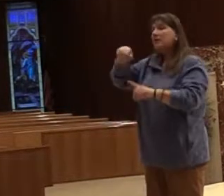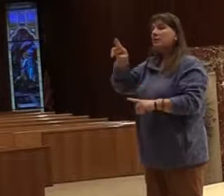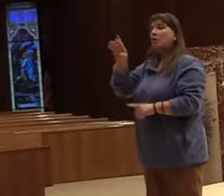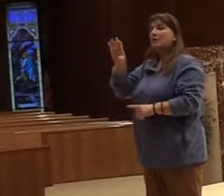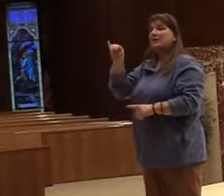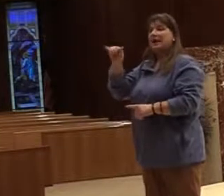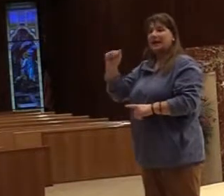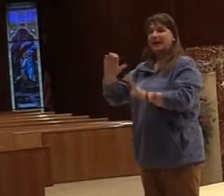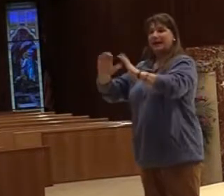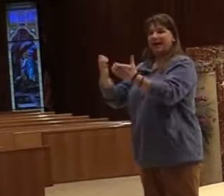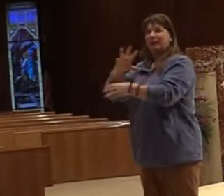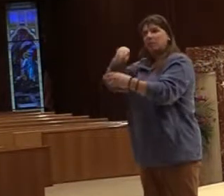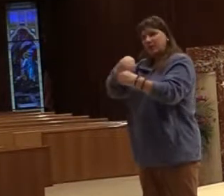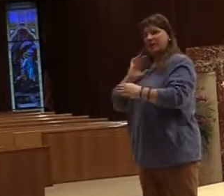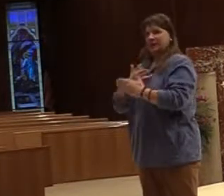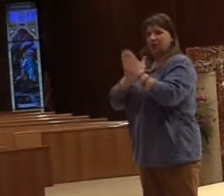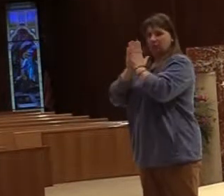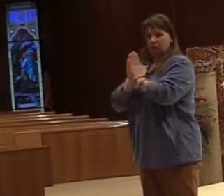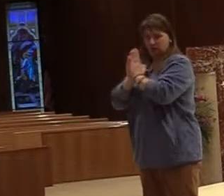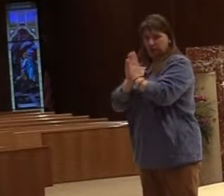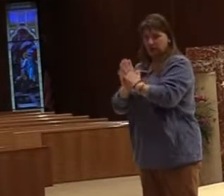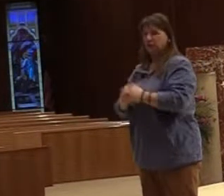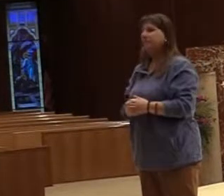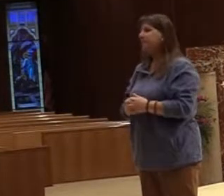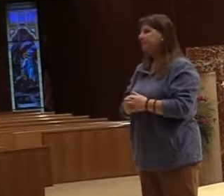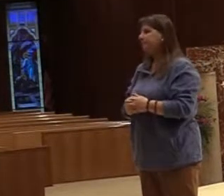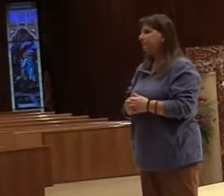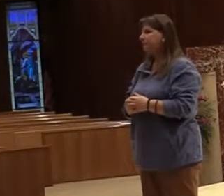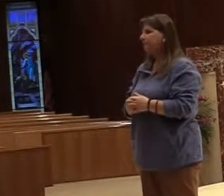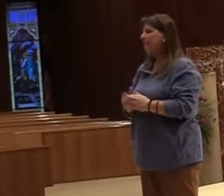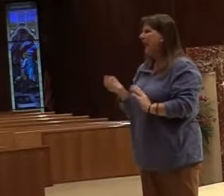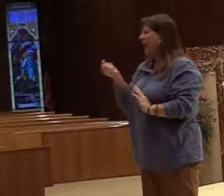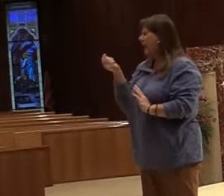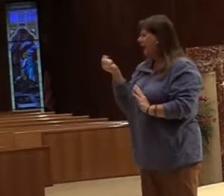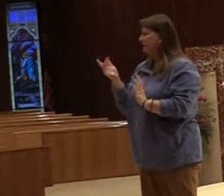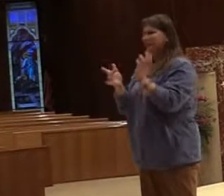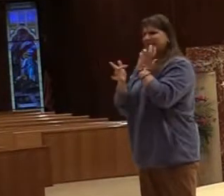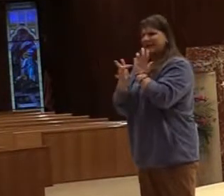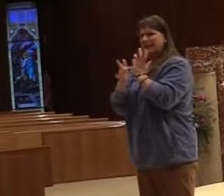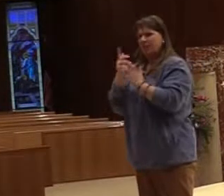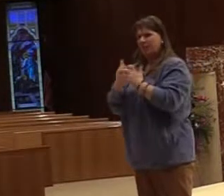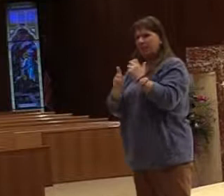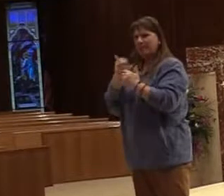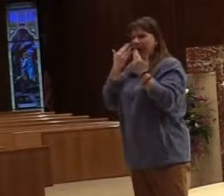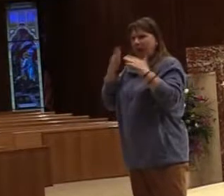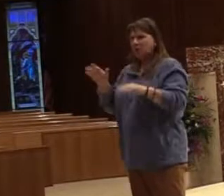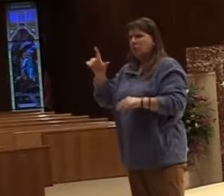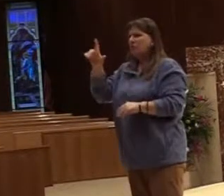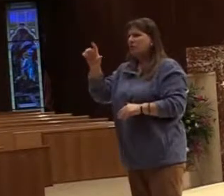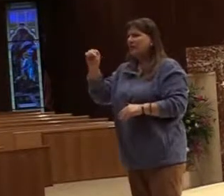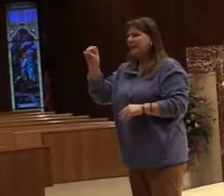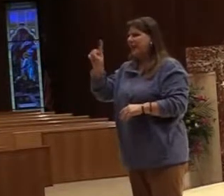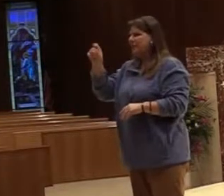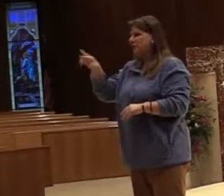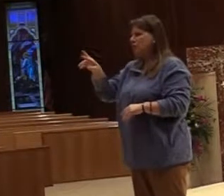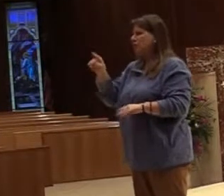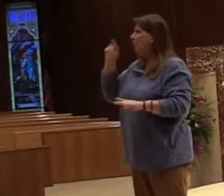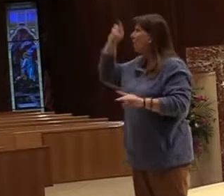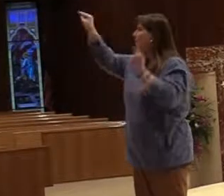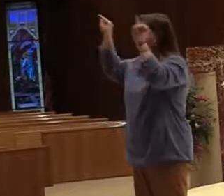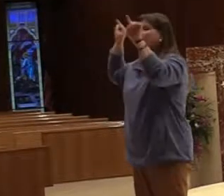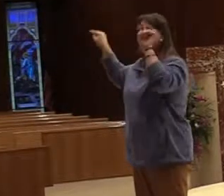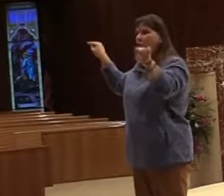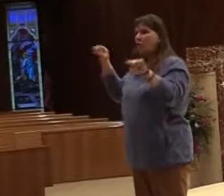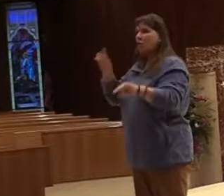prayers. We have a little bit of technical difficulties. I don't know where the clicker is or my laser pointer, so we have someone volunteer to be able